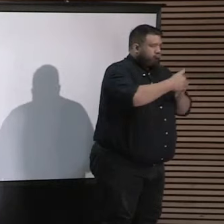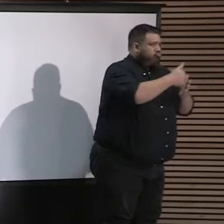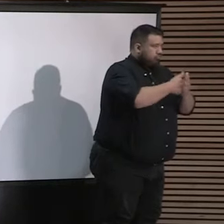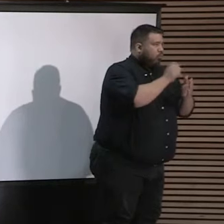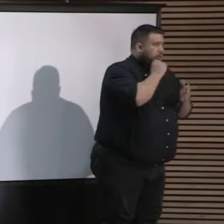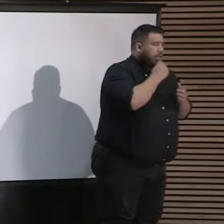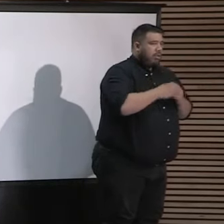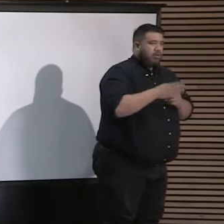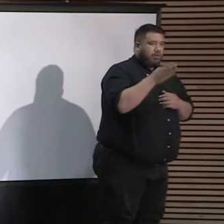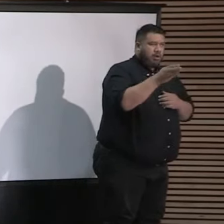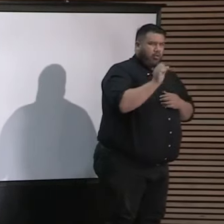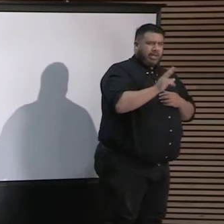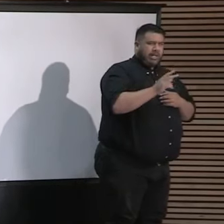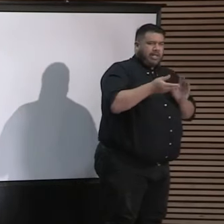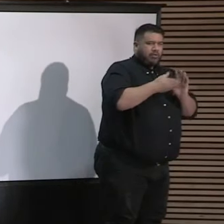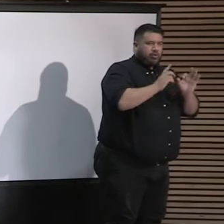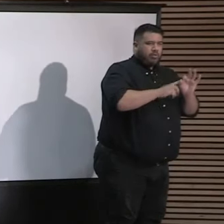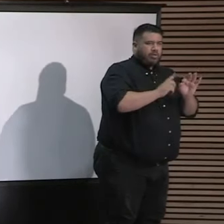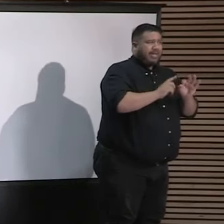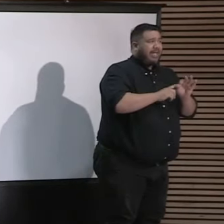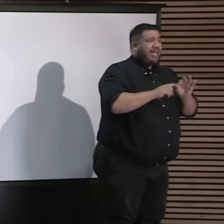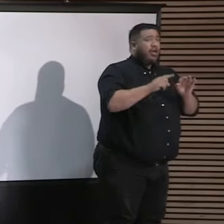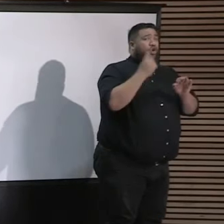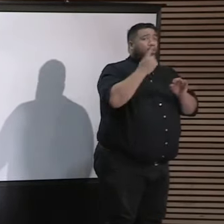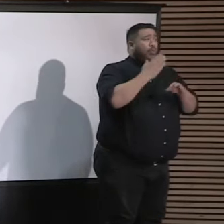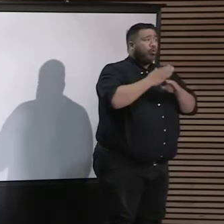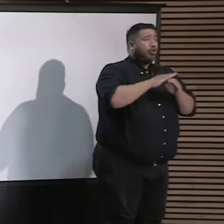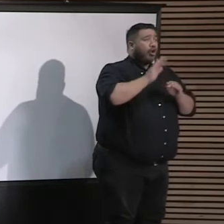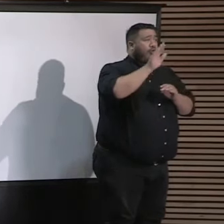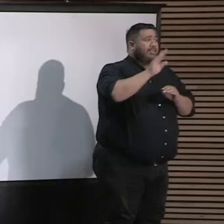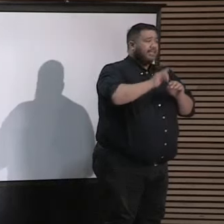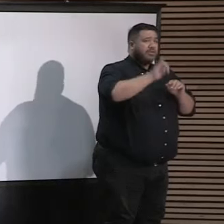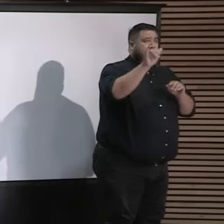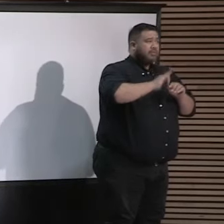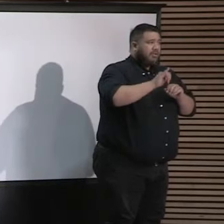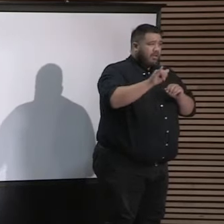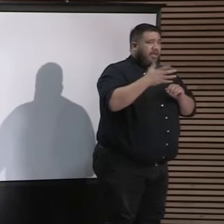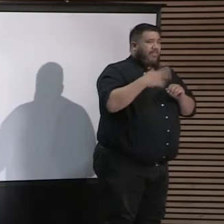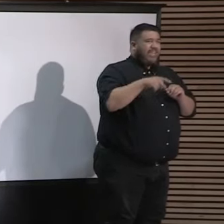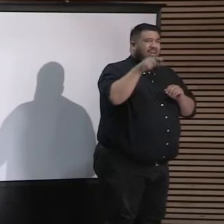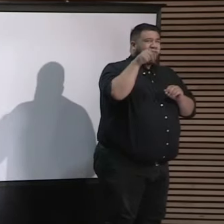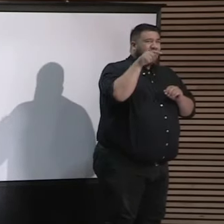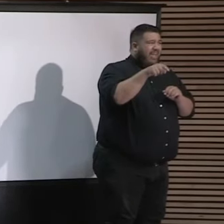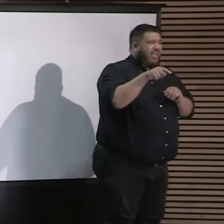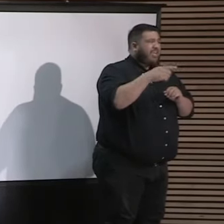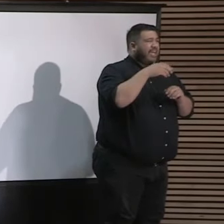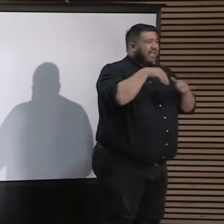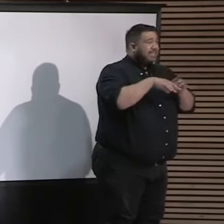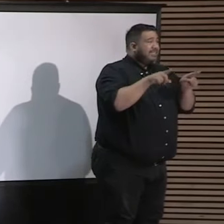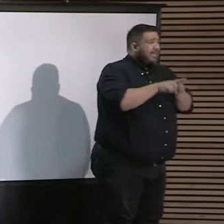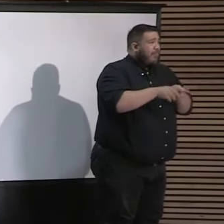do you think it's smart or safe to have international air crews to have layovers at hotels in Auckland used by the general public?